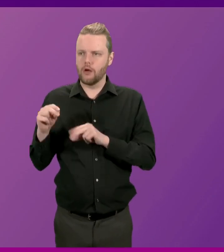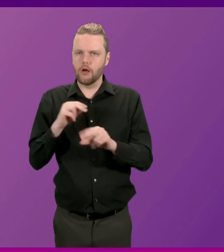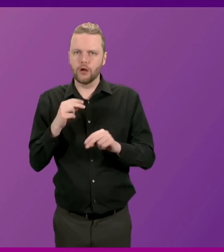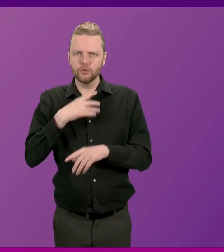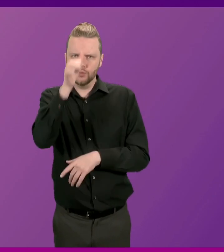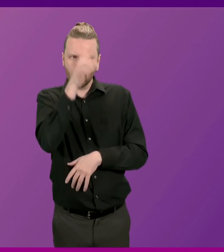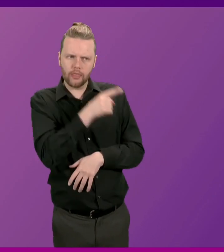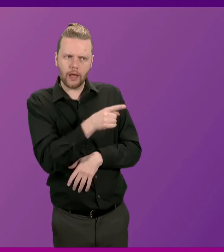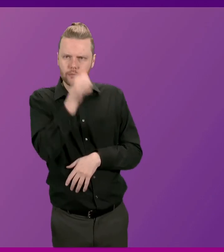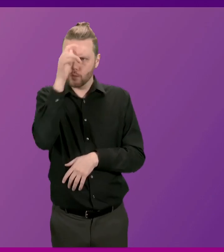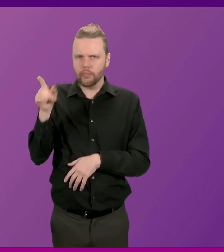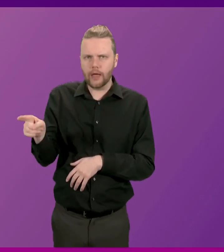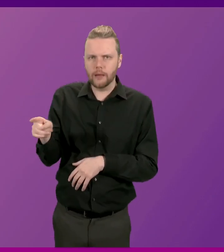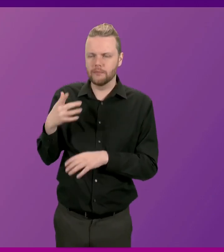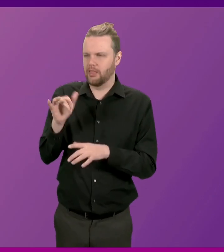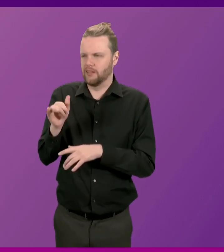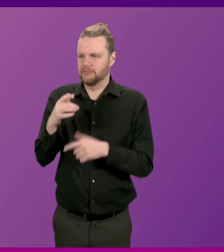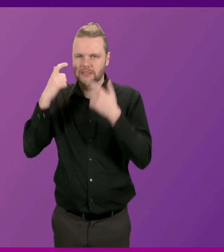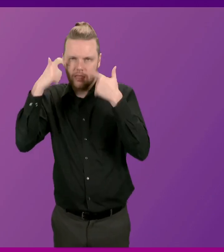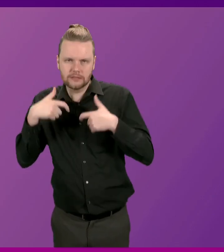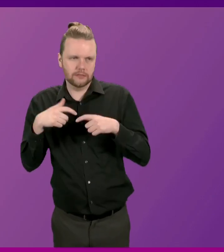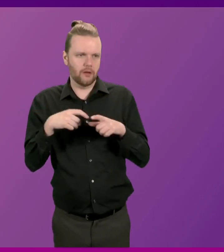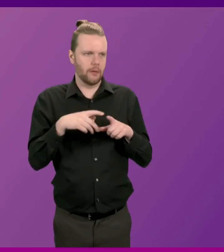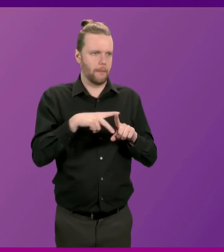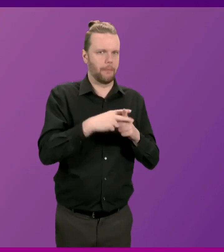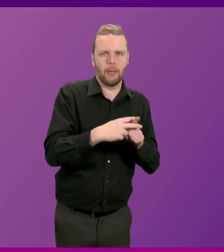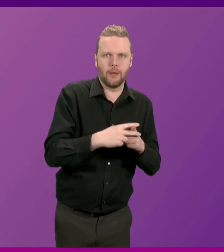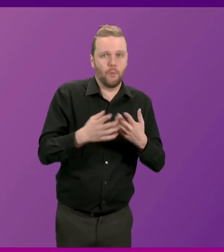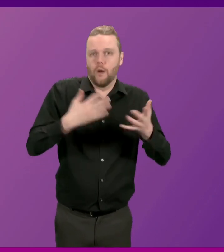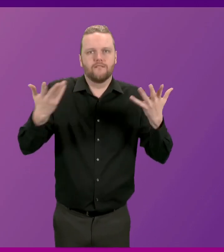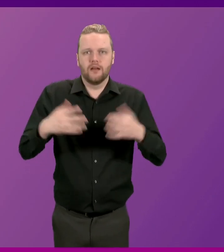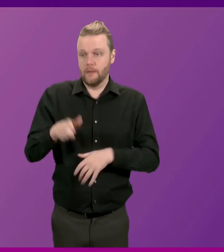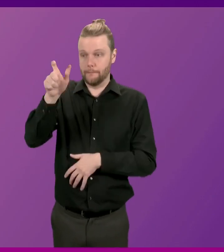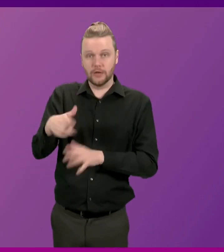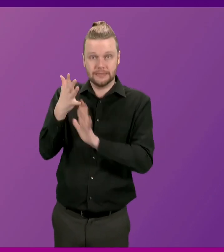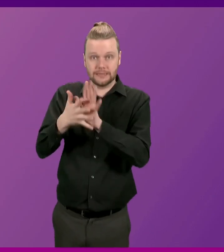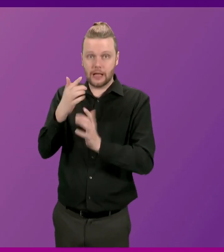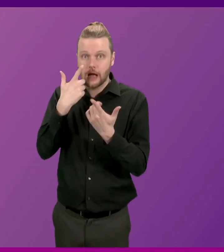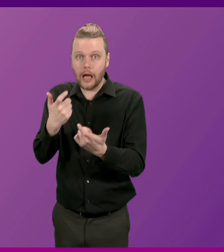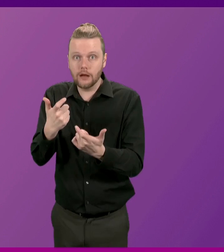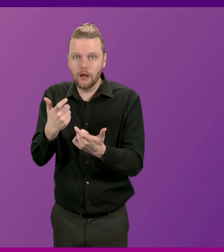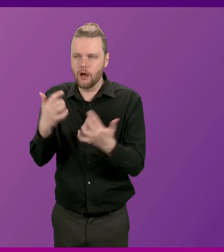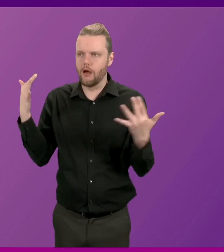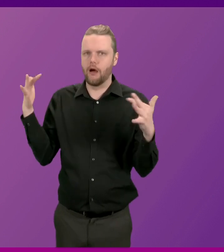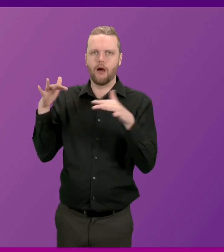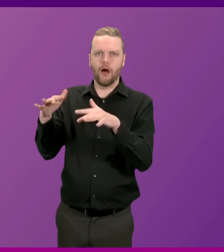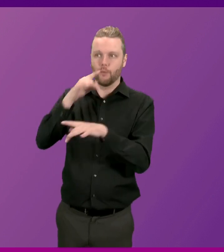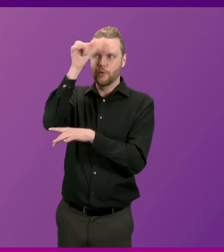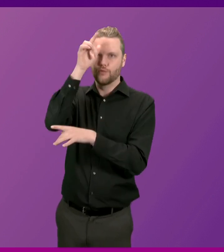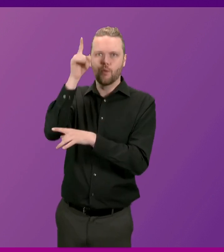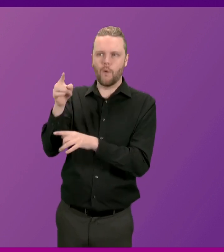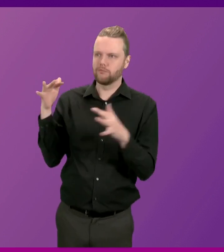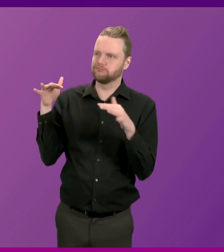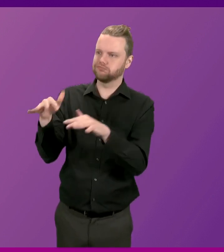know somebody, whether it's a solicitor or whether it's a plumber or whatever kind of, if someone can sign, then it always does go some way to